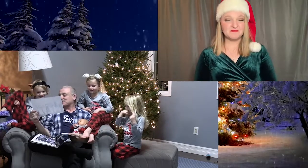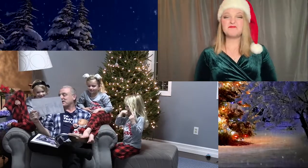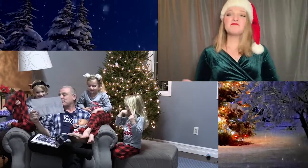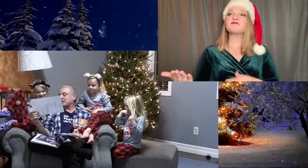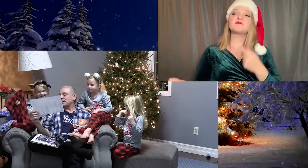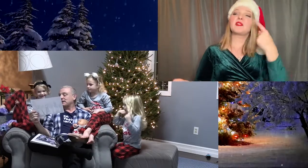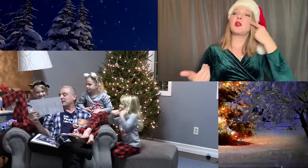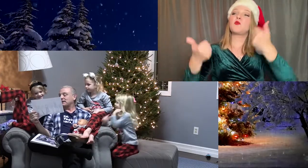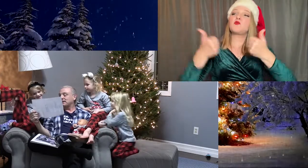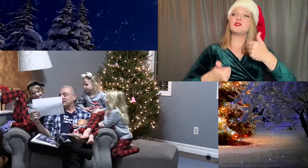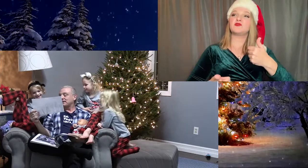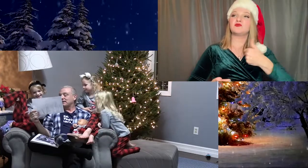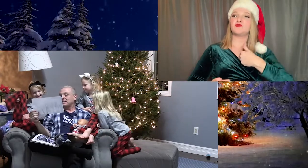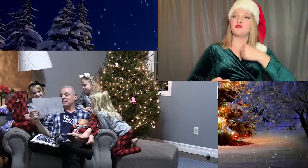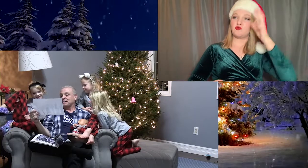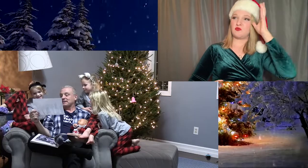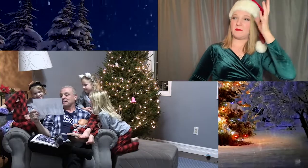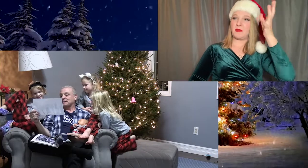Which one's Grandpa?